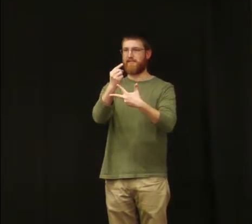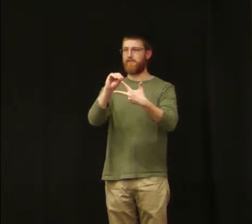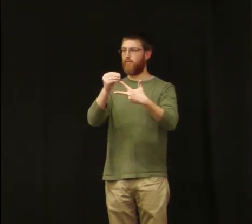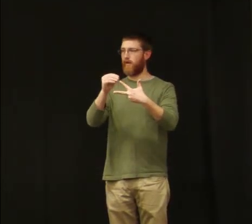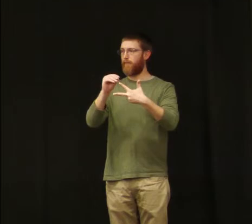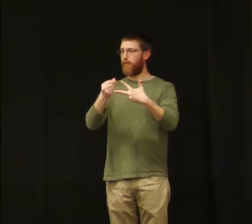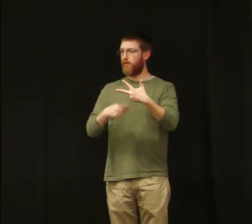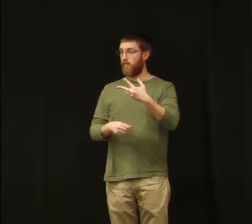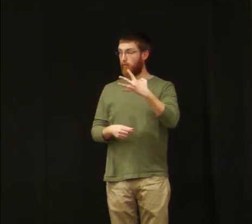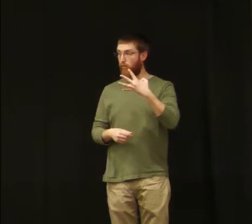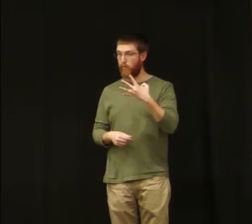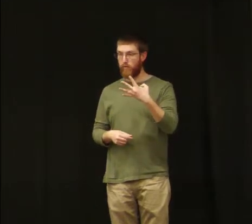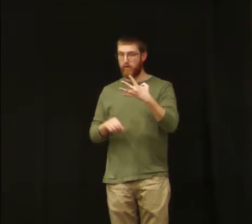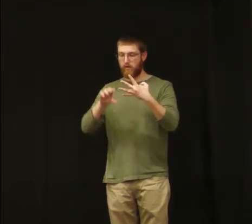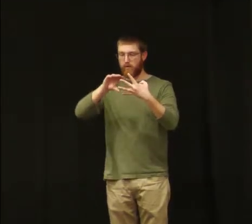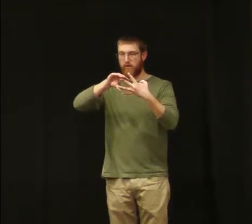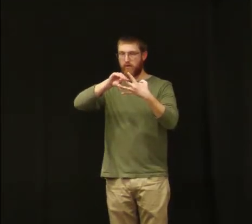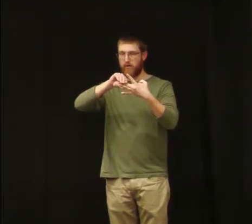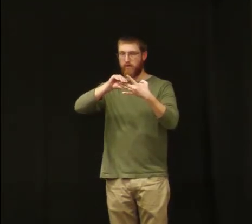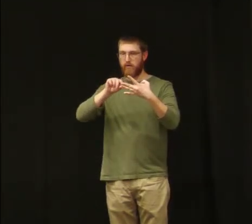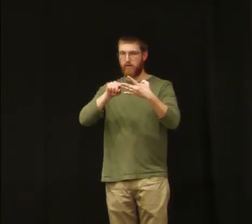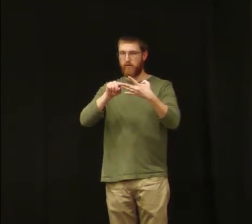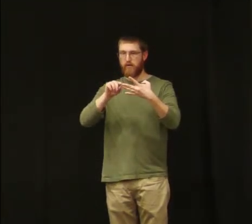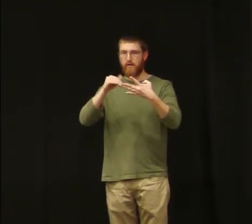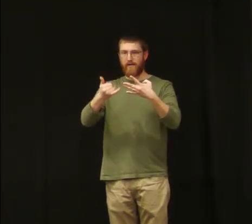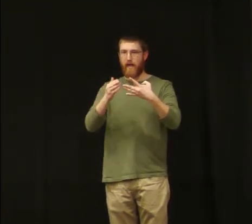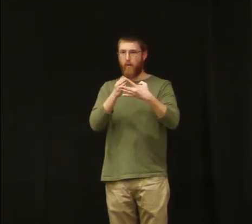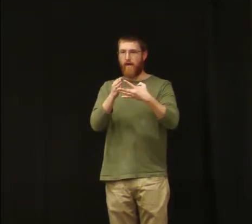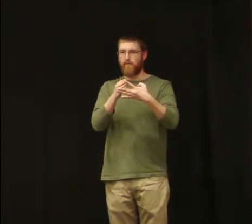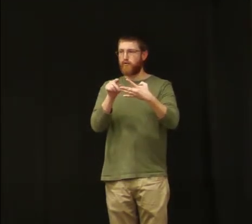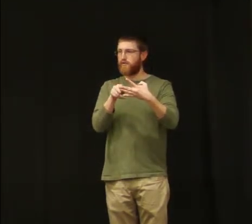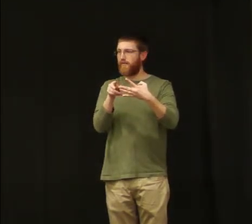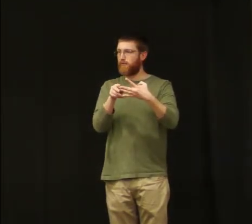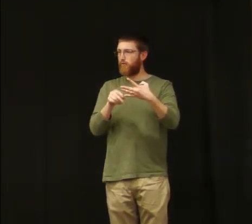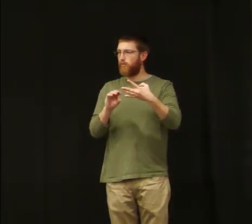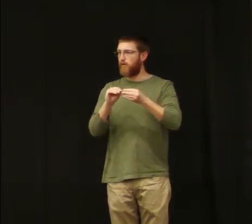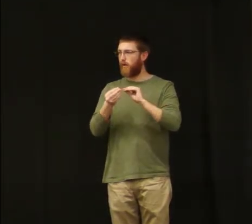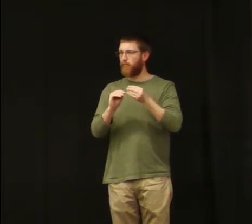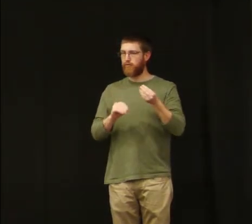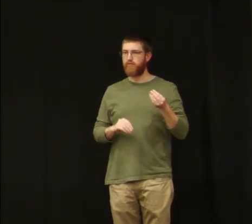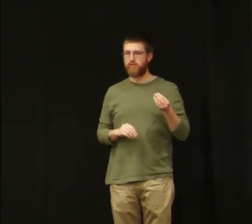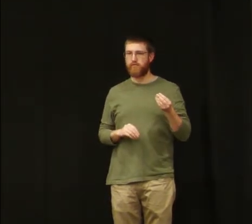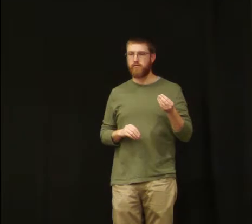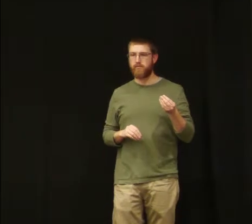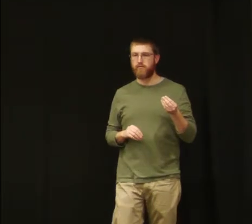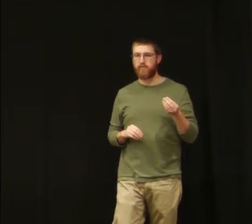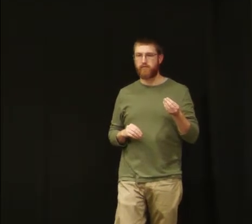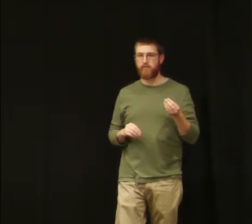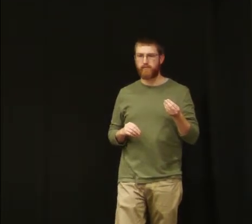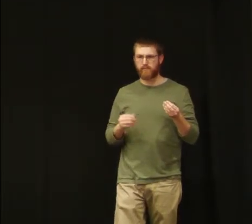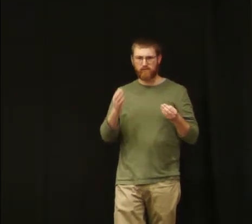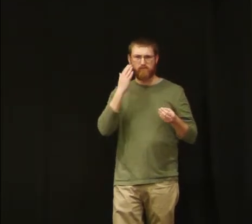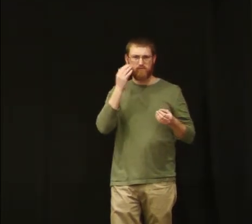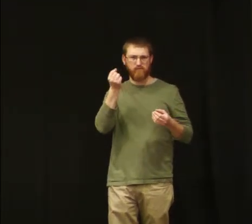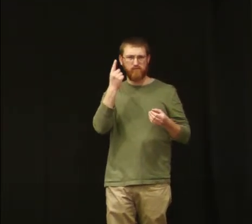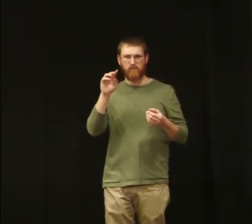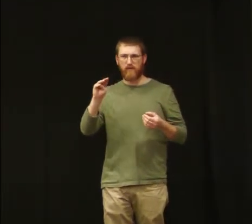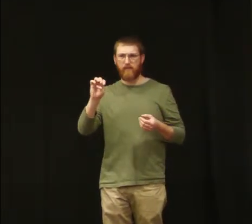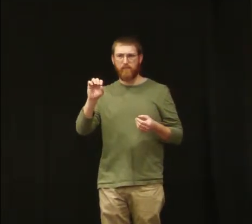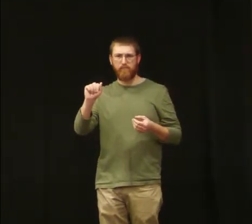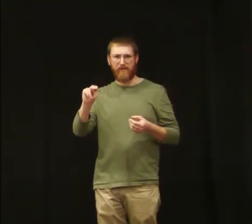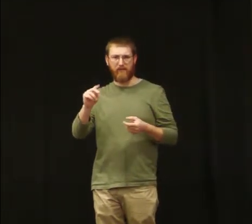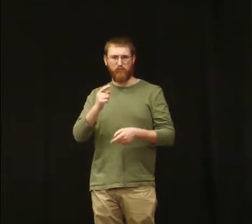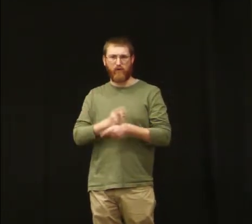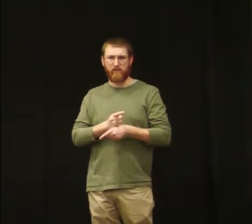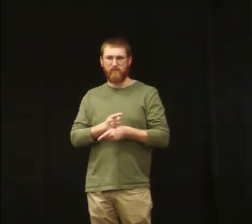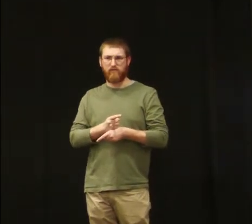you take the middle 2 numbers and average them. And then the mean, we all know. Do I need to go over mean? We all know